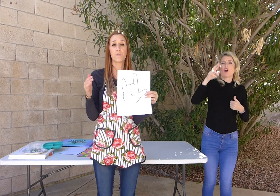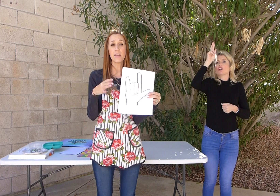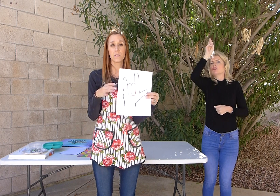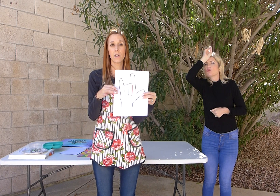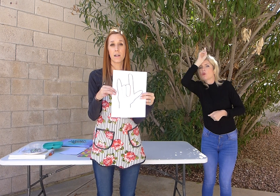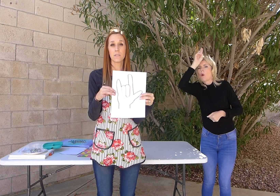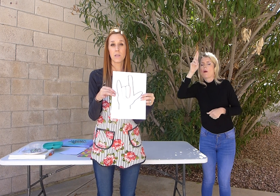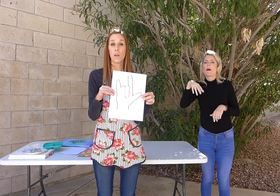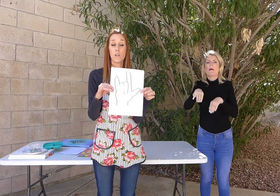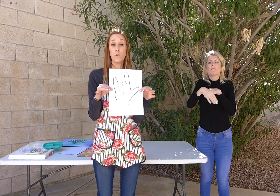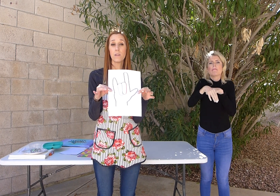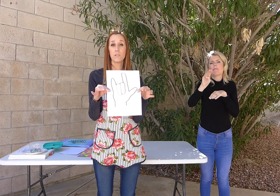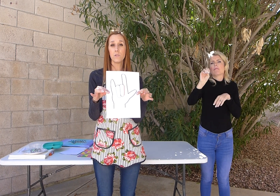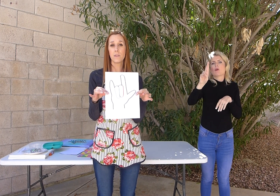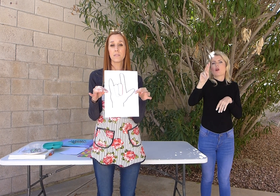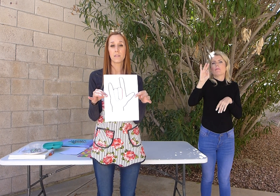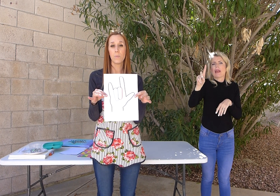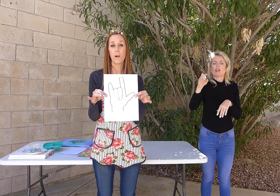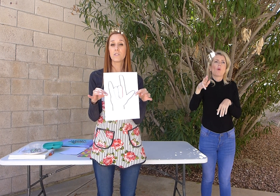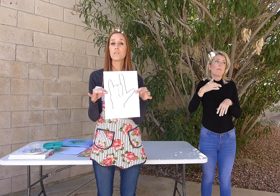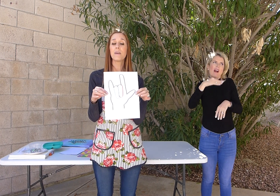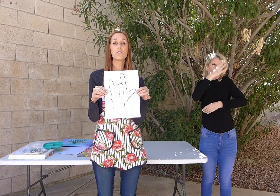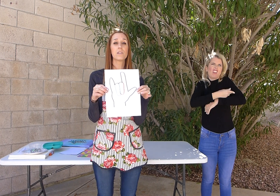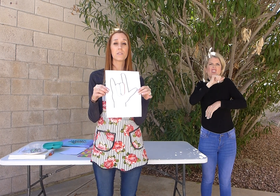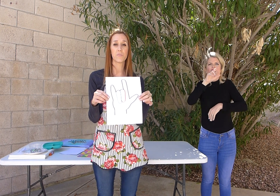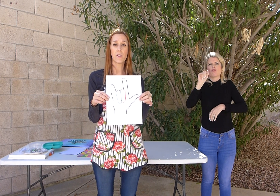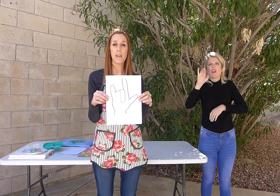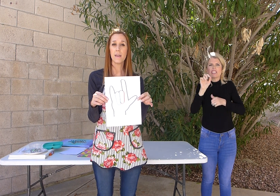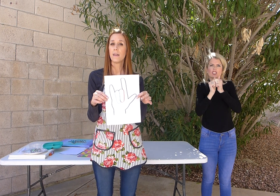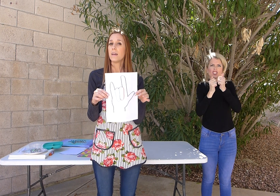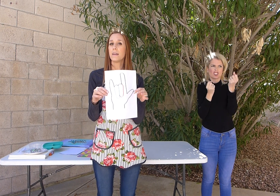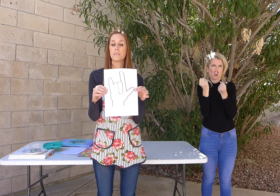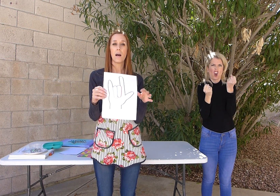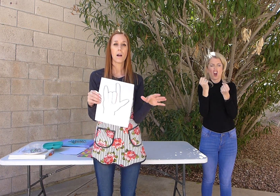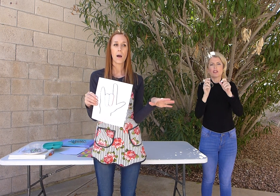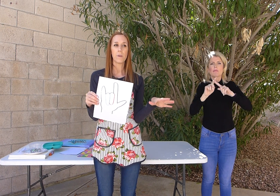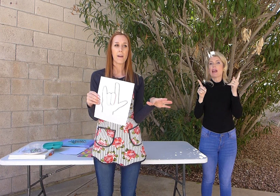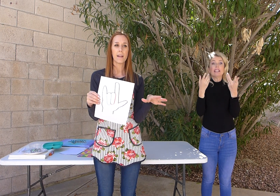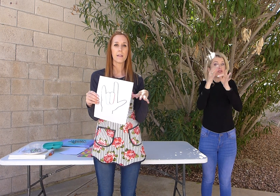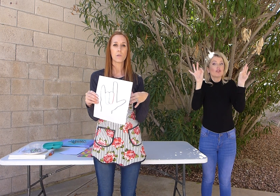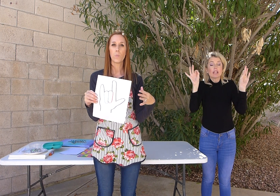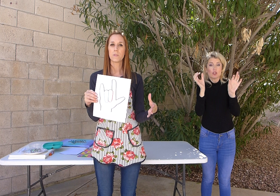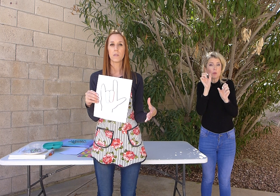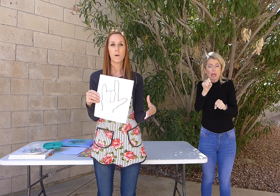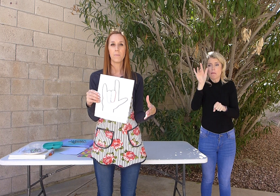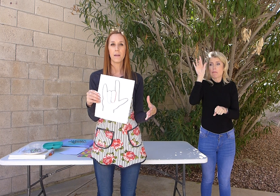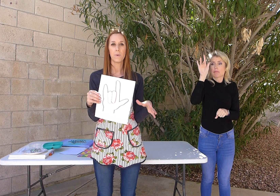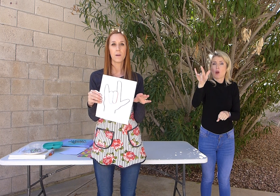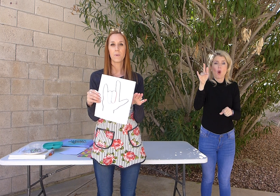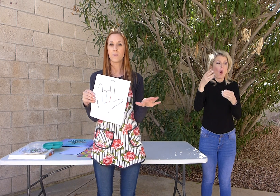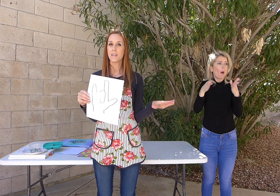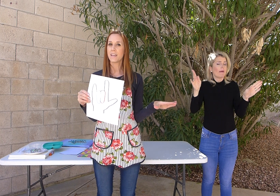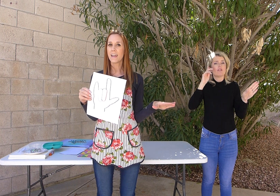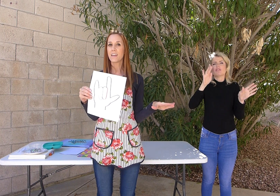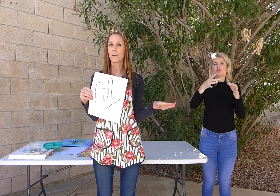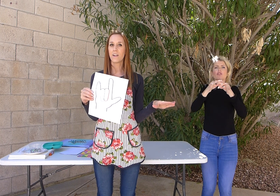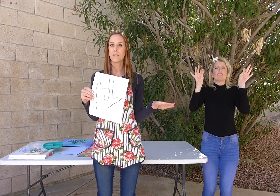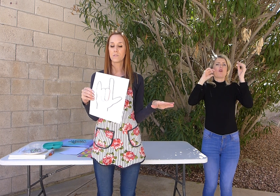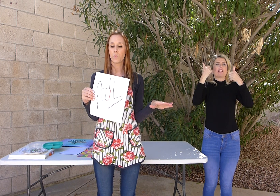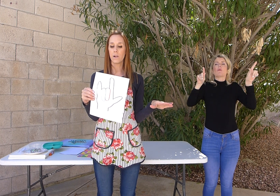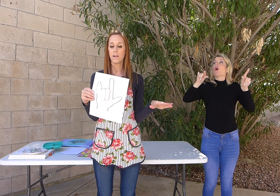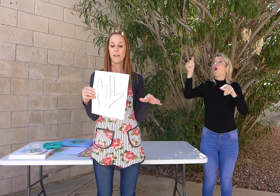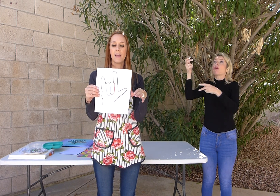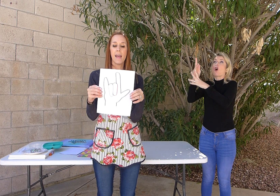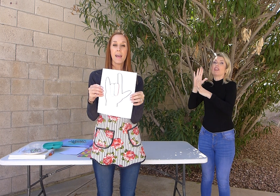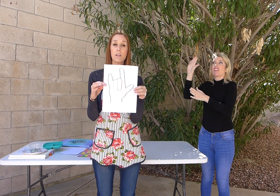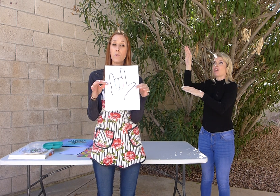son loves race cars, you can do this in clip art. Just make sure it's free, it's not copyrighted, it's open to the public. We don't want you taking any other